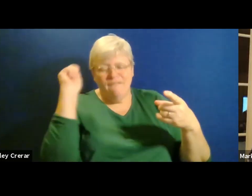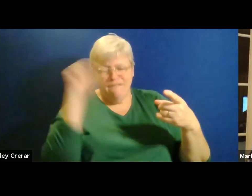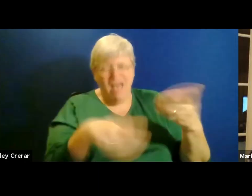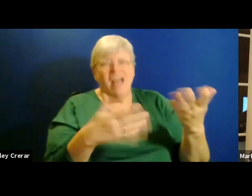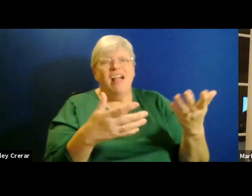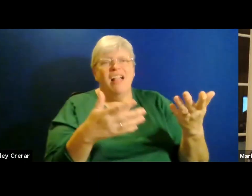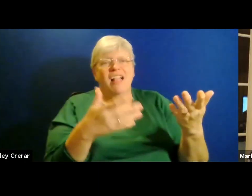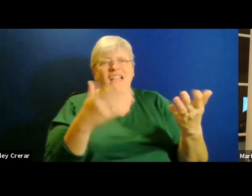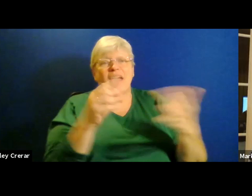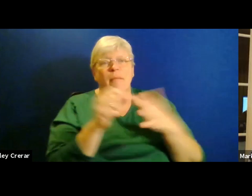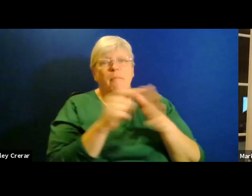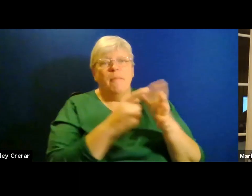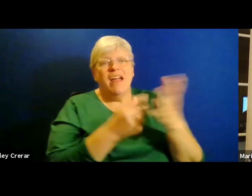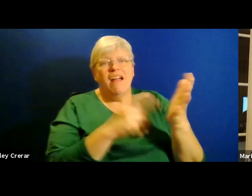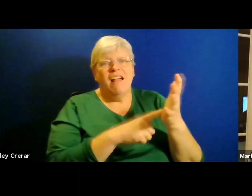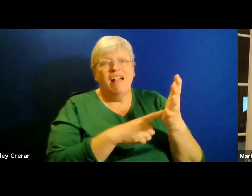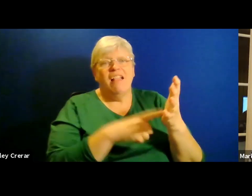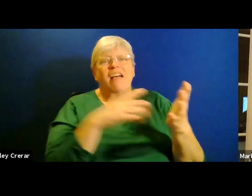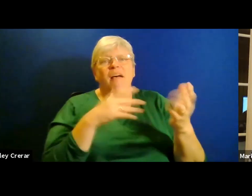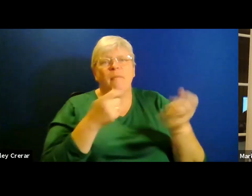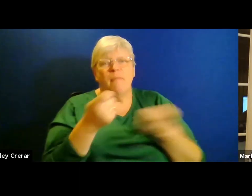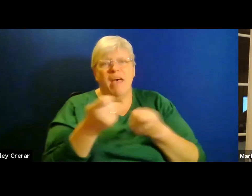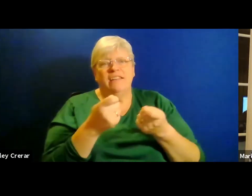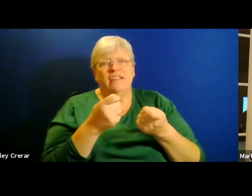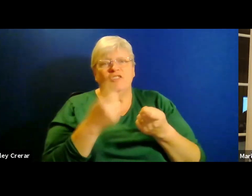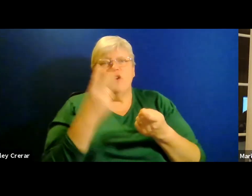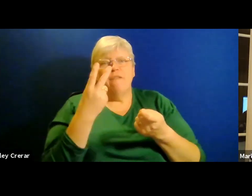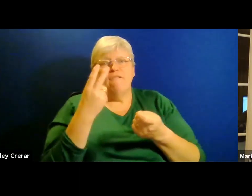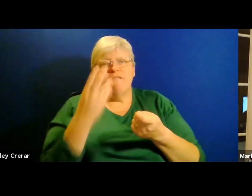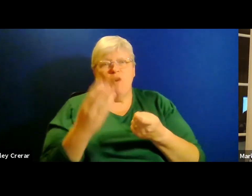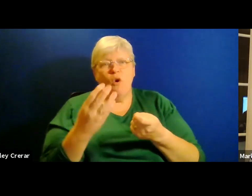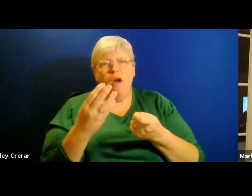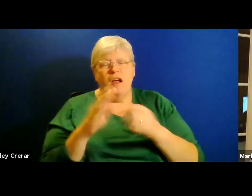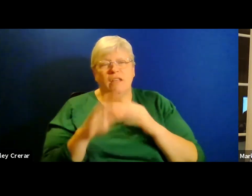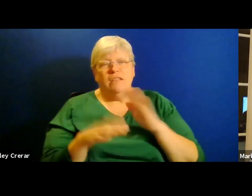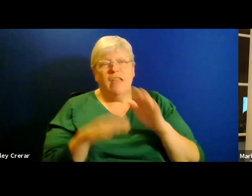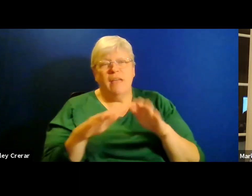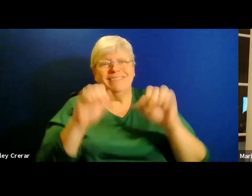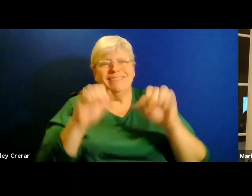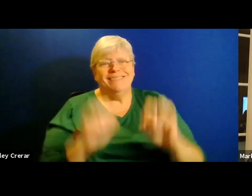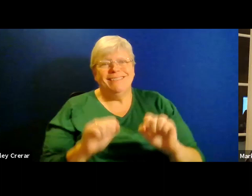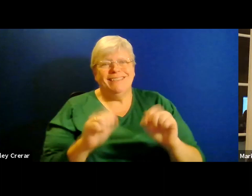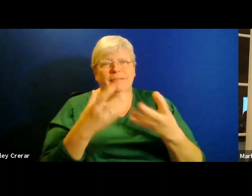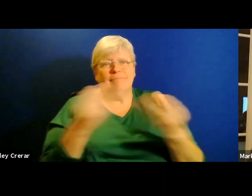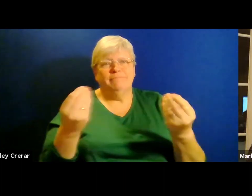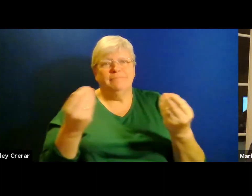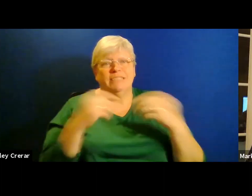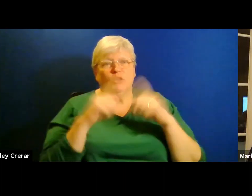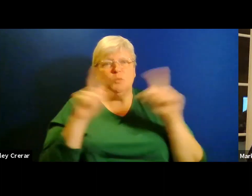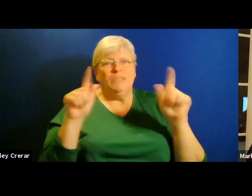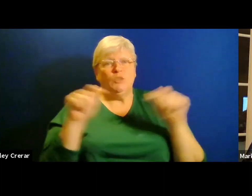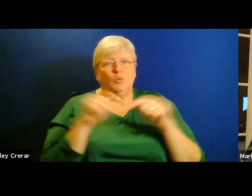and Pearl managed four steps to sit in the empty window frame. And